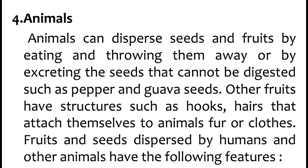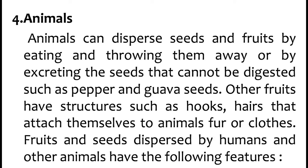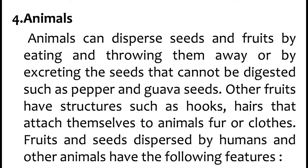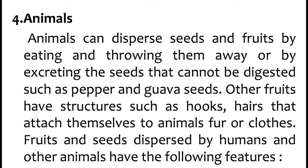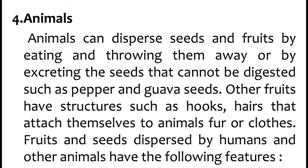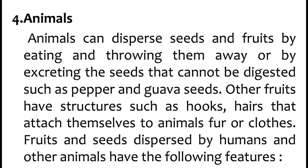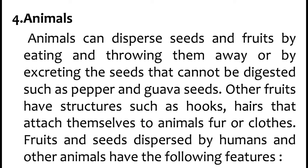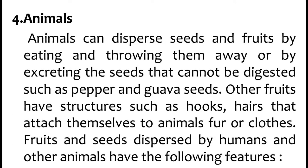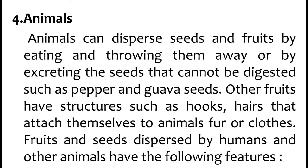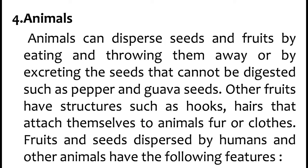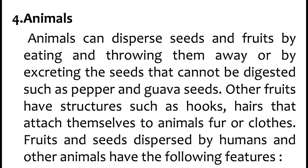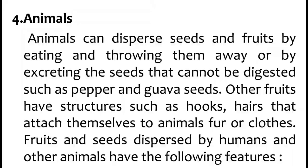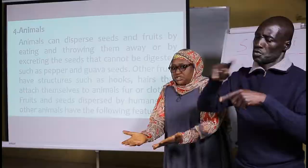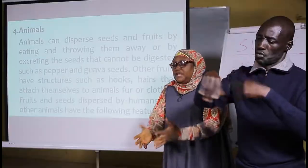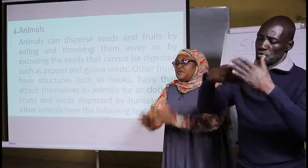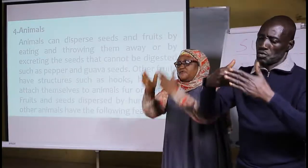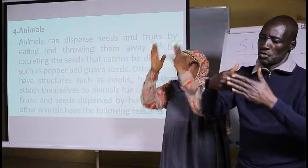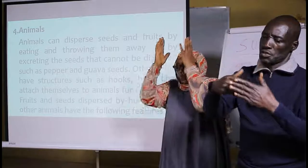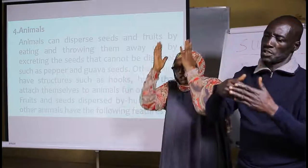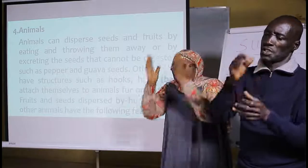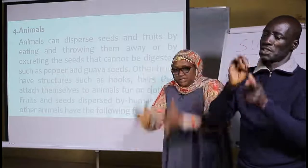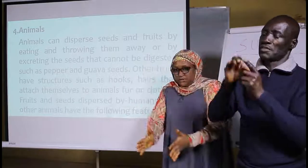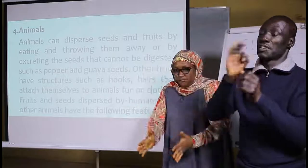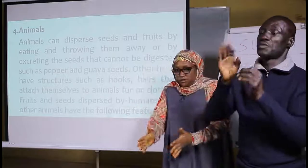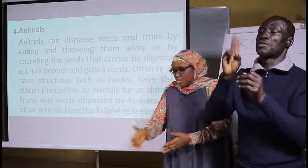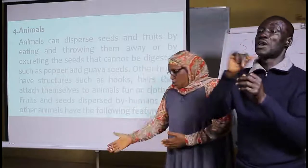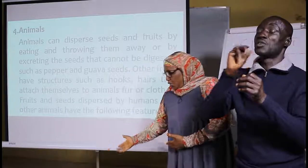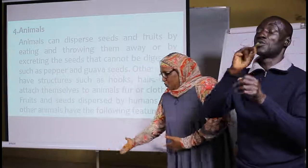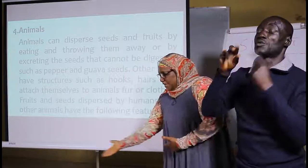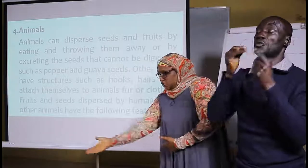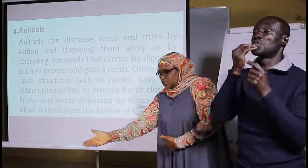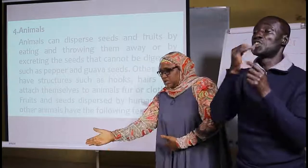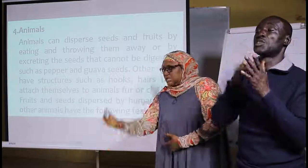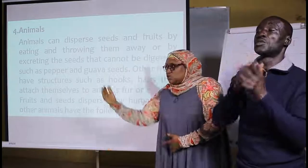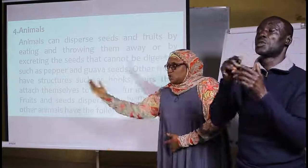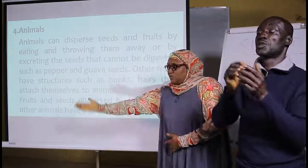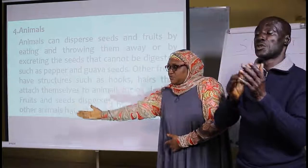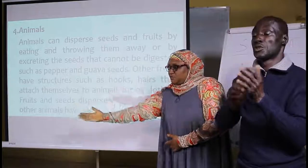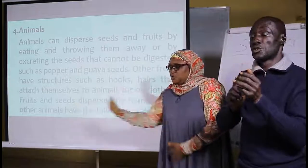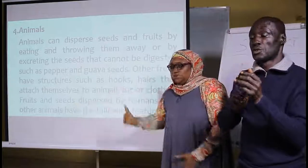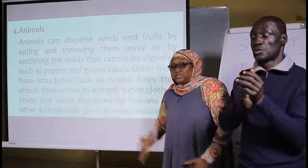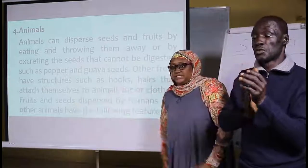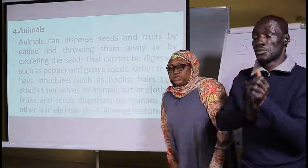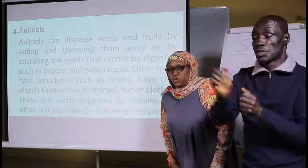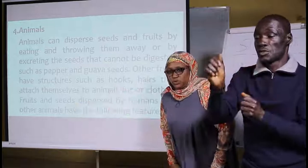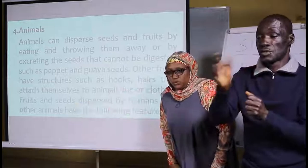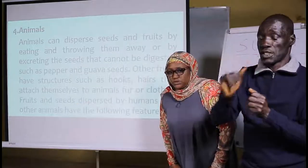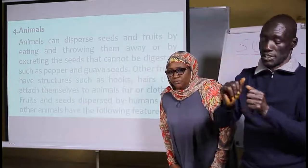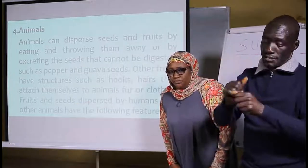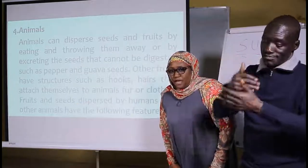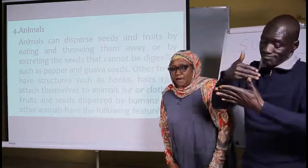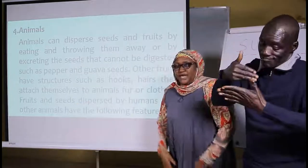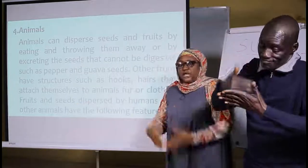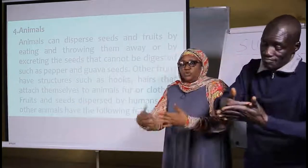the fruit. So when you go close to the tree, even if you are not going to eat the fruit, when you pass through it, some of this fruit will stick to your